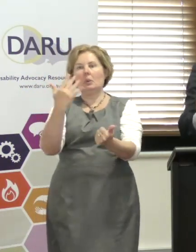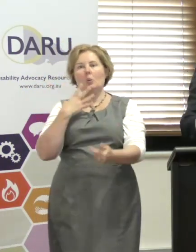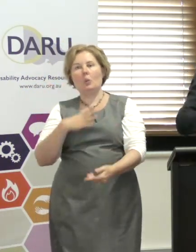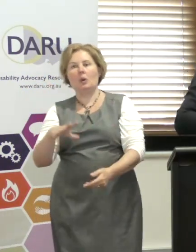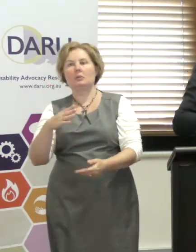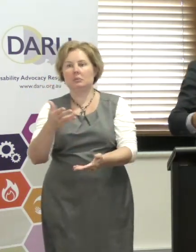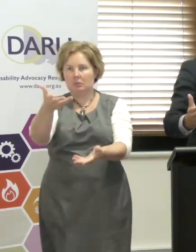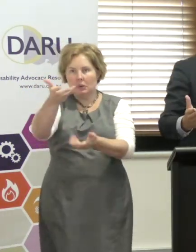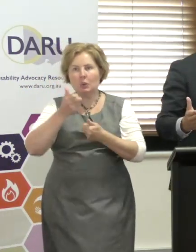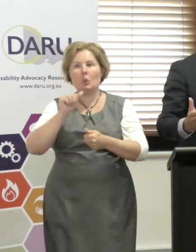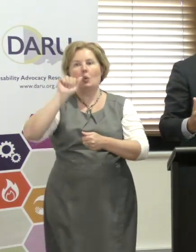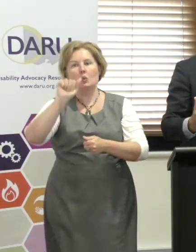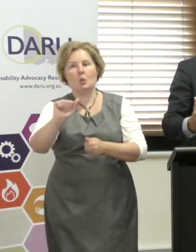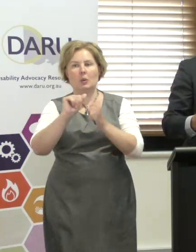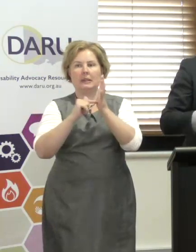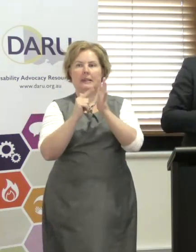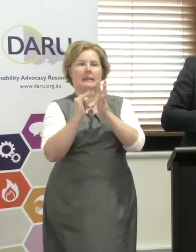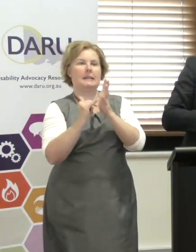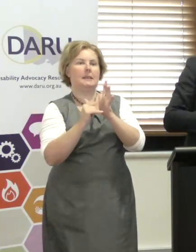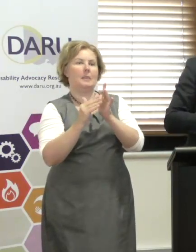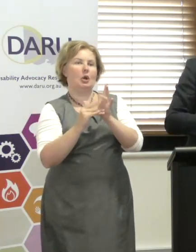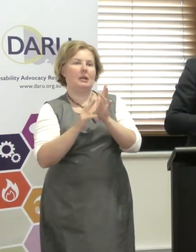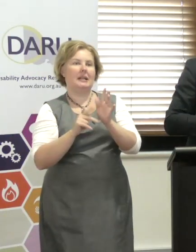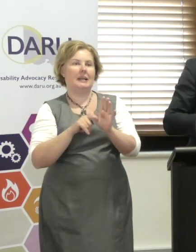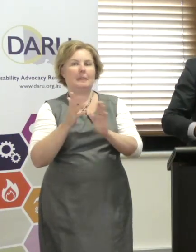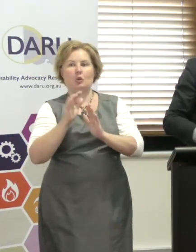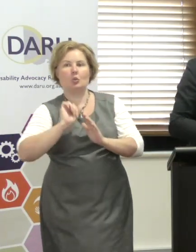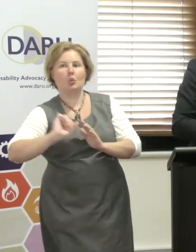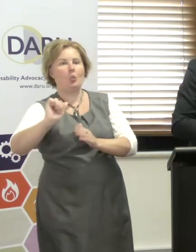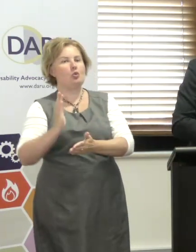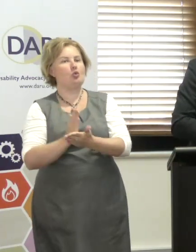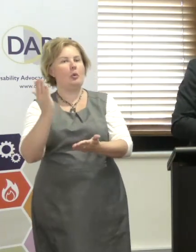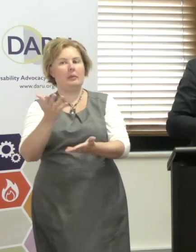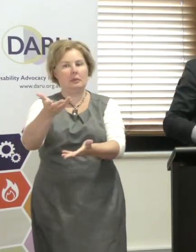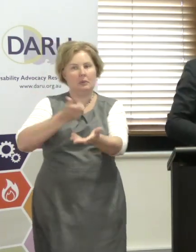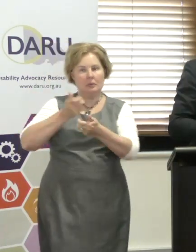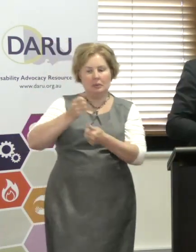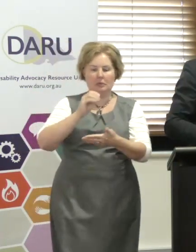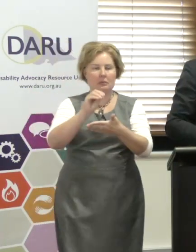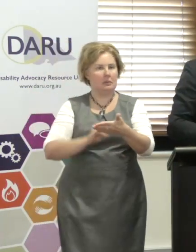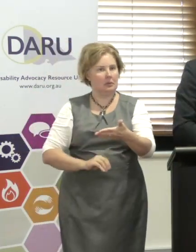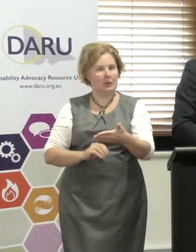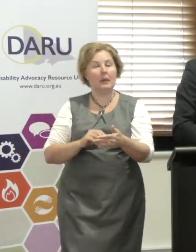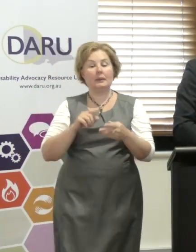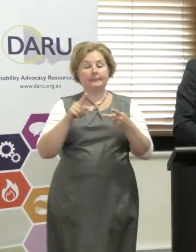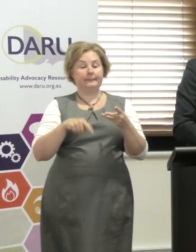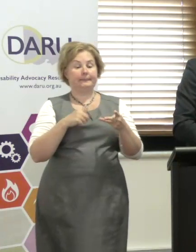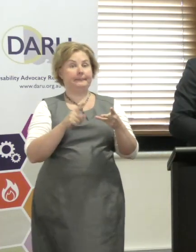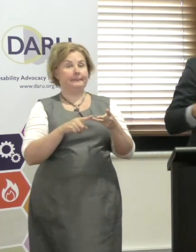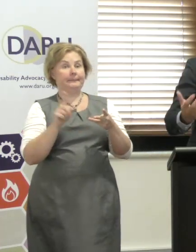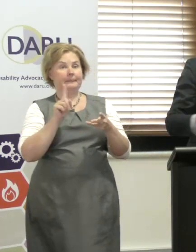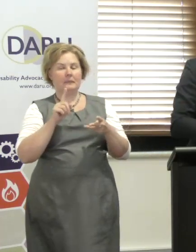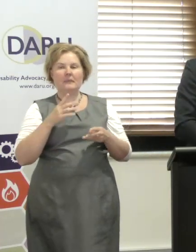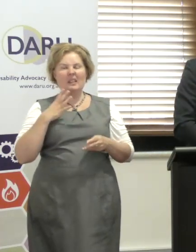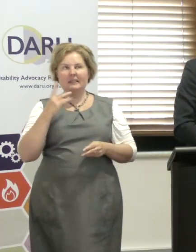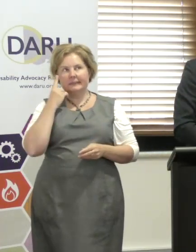we said, well, okay, we knew, we were very pragmatic, and we said what we needed to do is we needed to get statistical data. We could